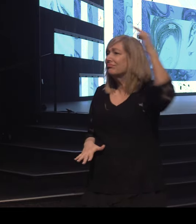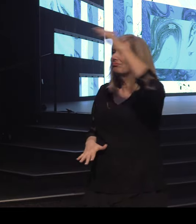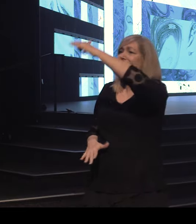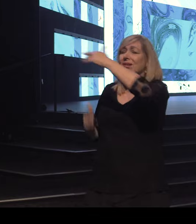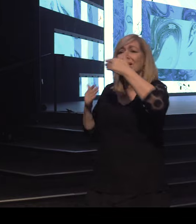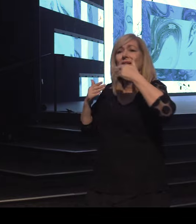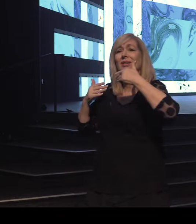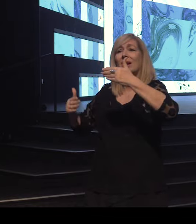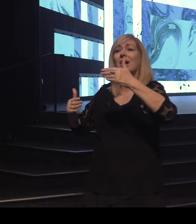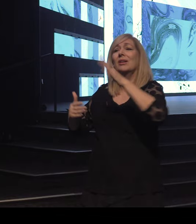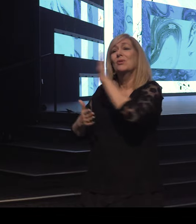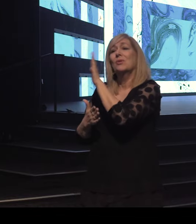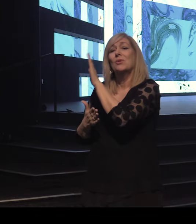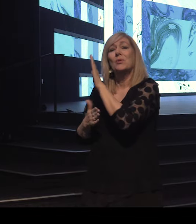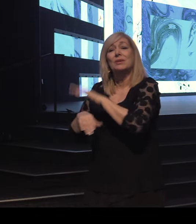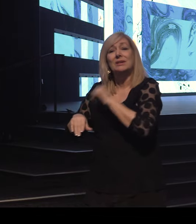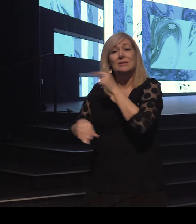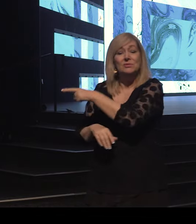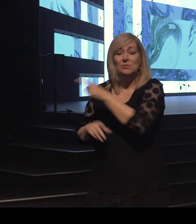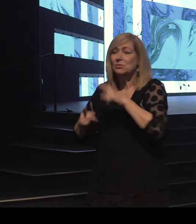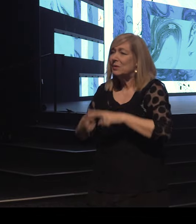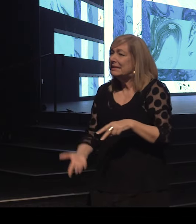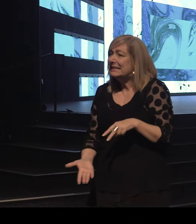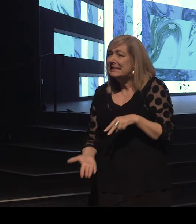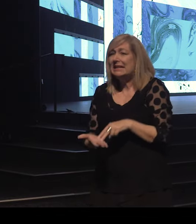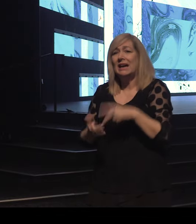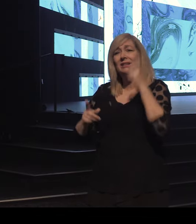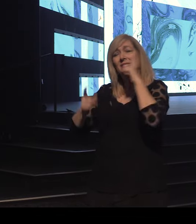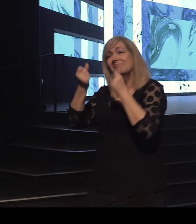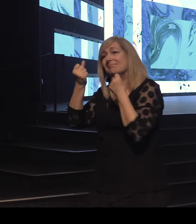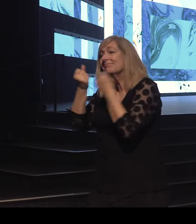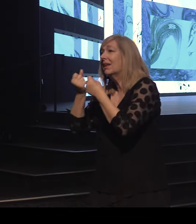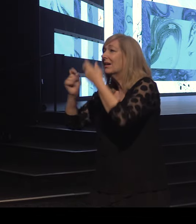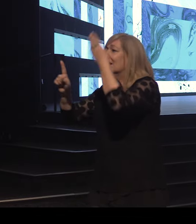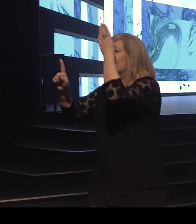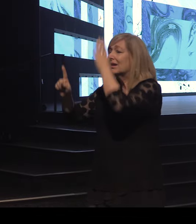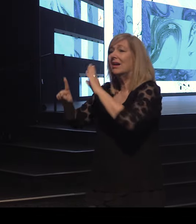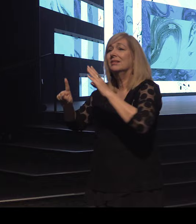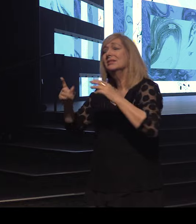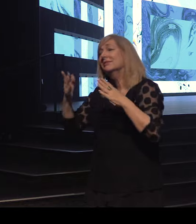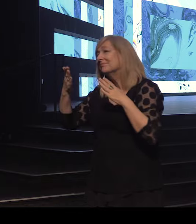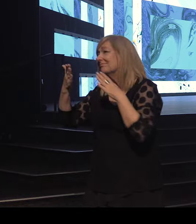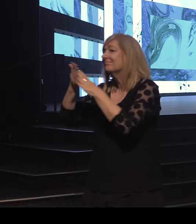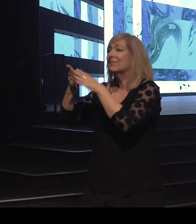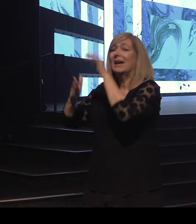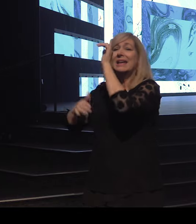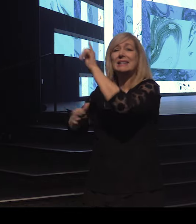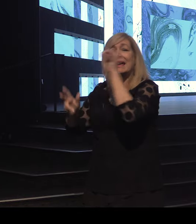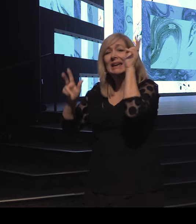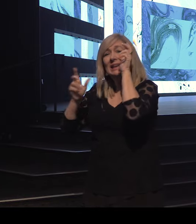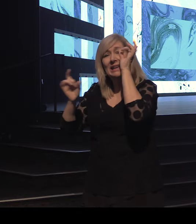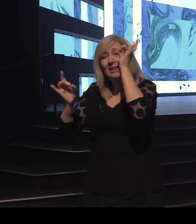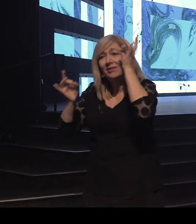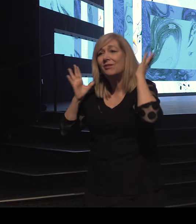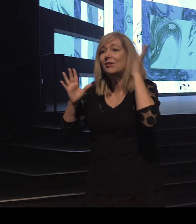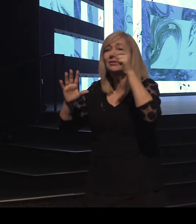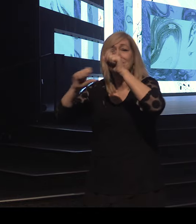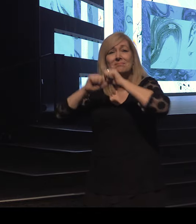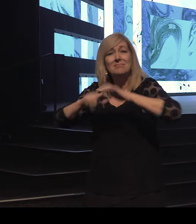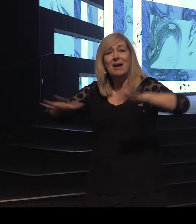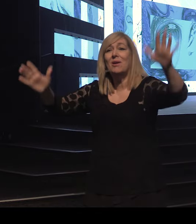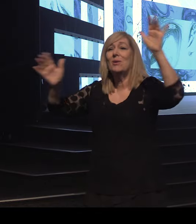hatches, and let Sophie's call to stand up for God and resist the evil rain down over all the